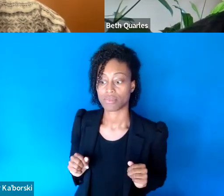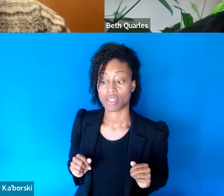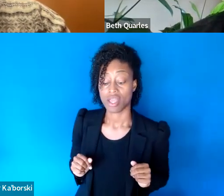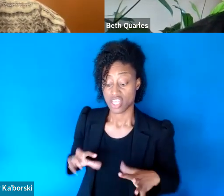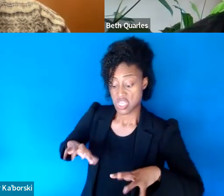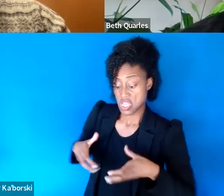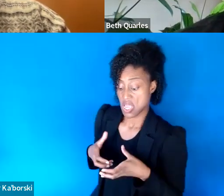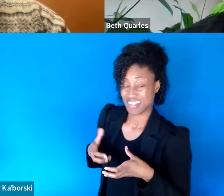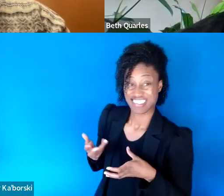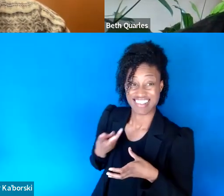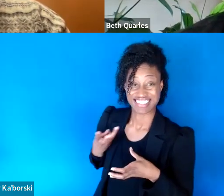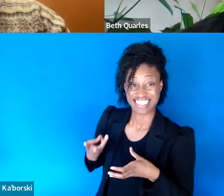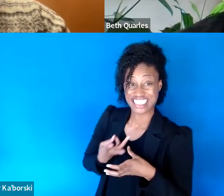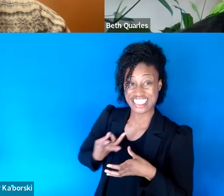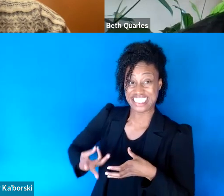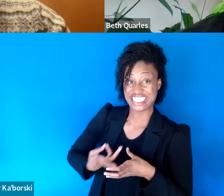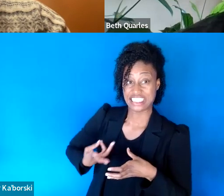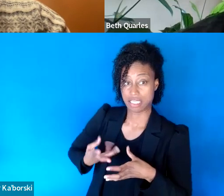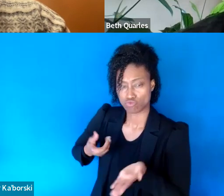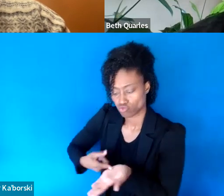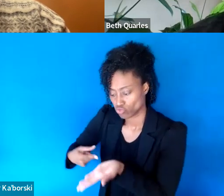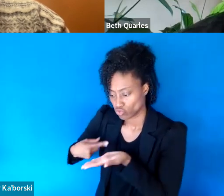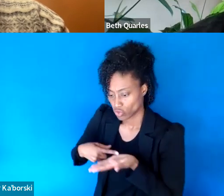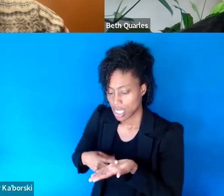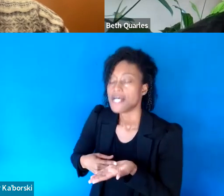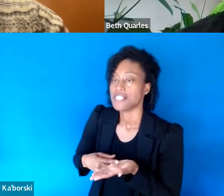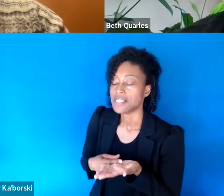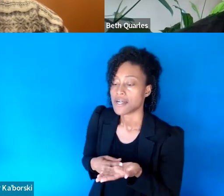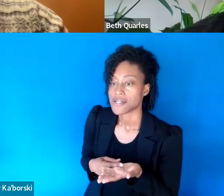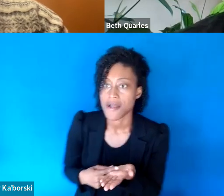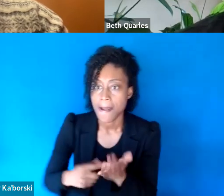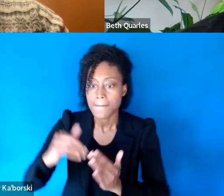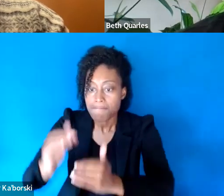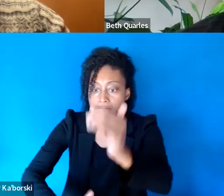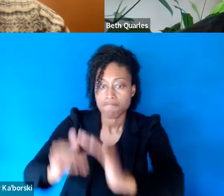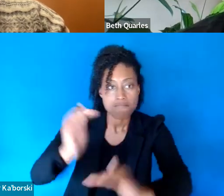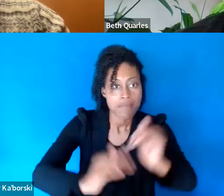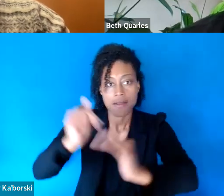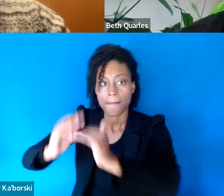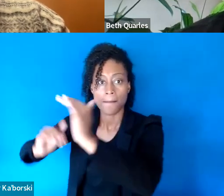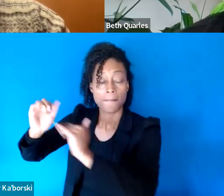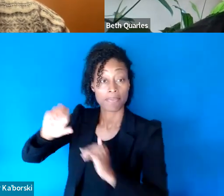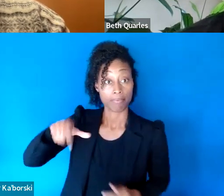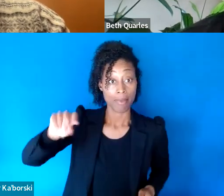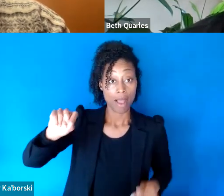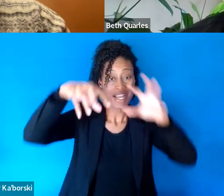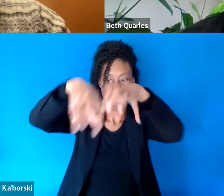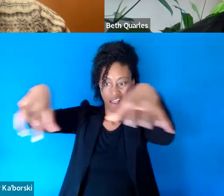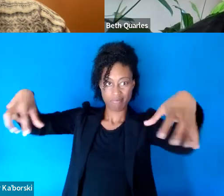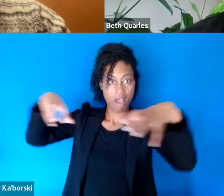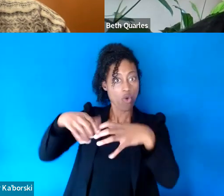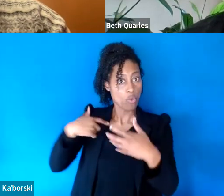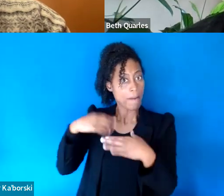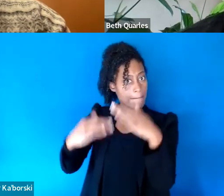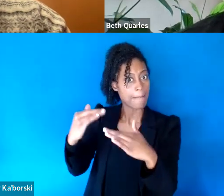together and we built this apartment complex. And then we had